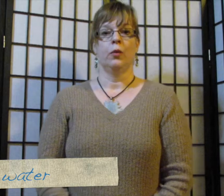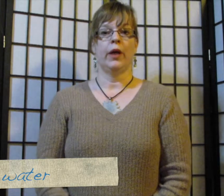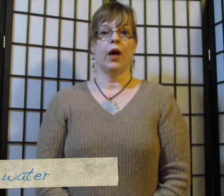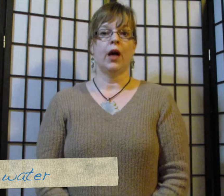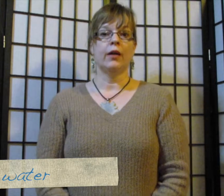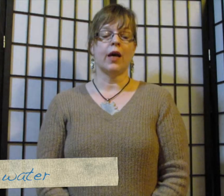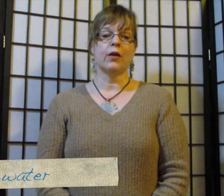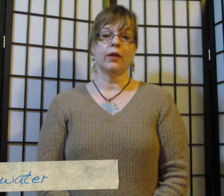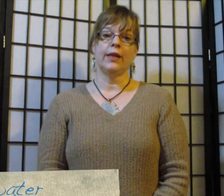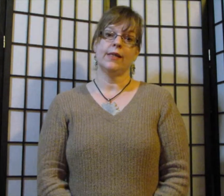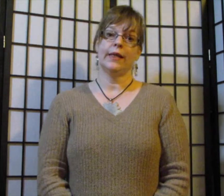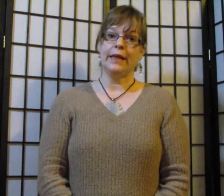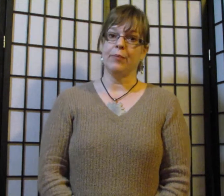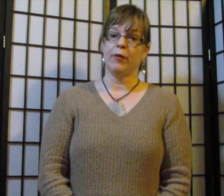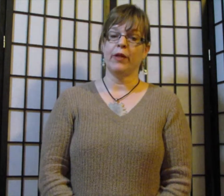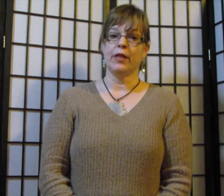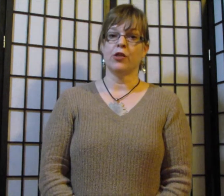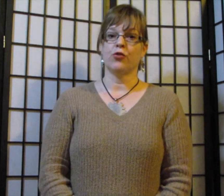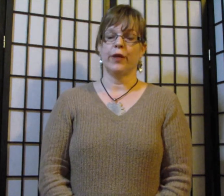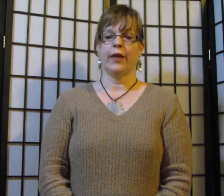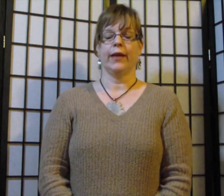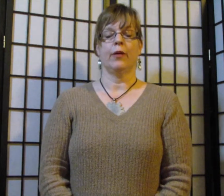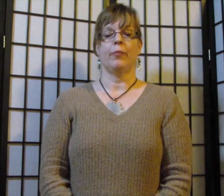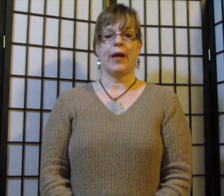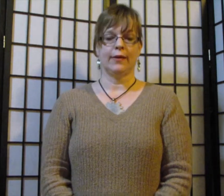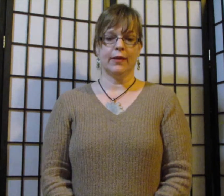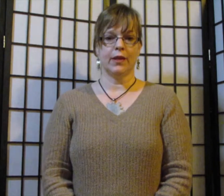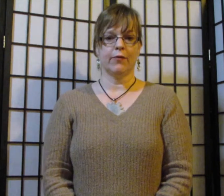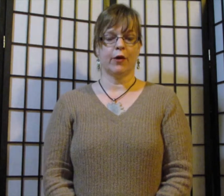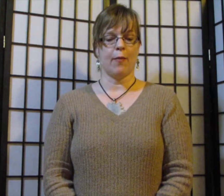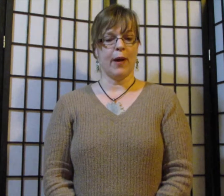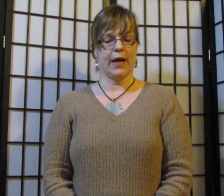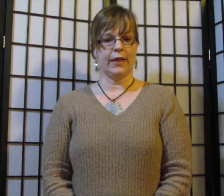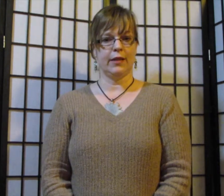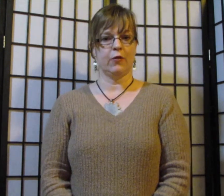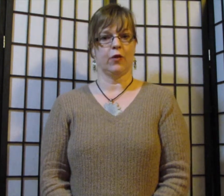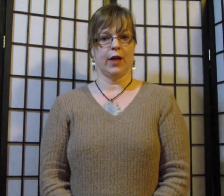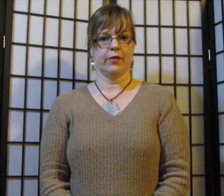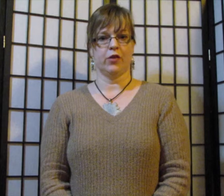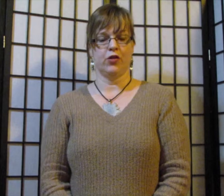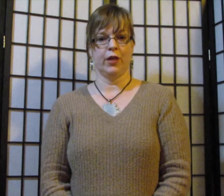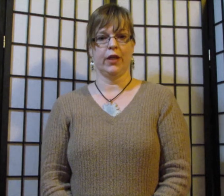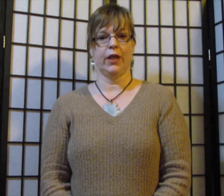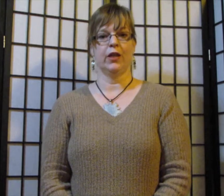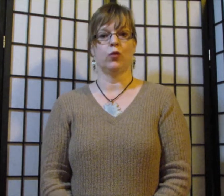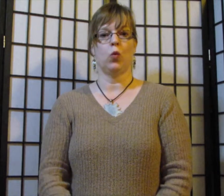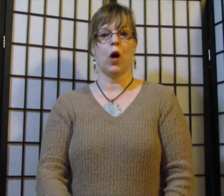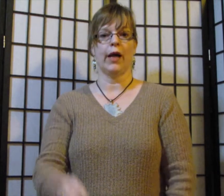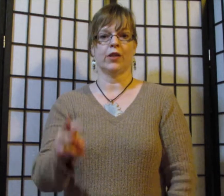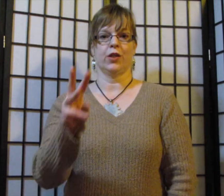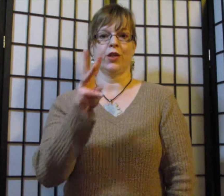We all not only need to eat, but we need to drink. And the best thing for our bodies, for us to drink, is